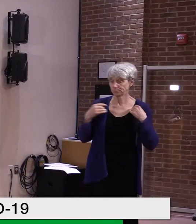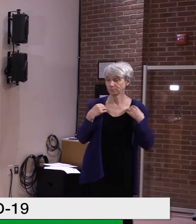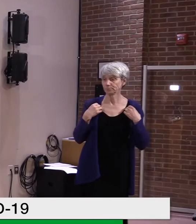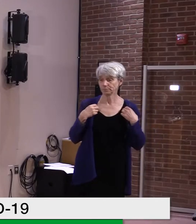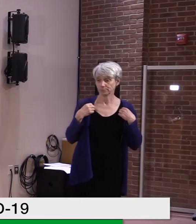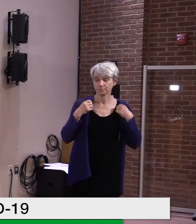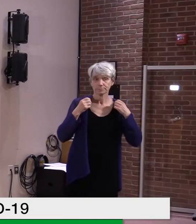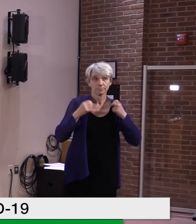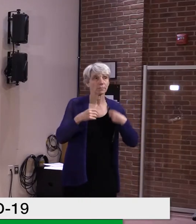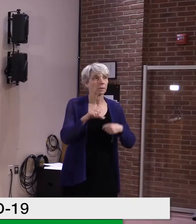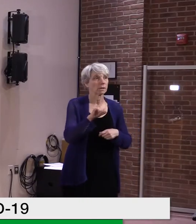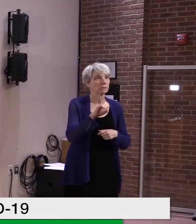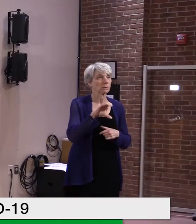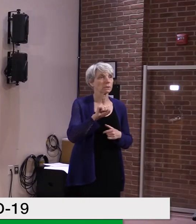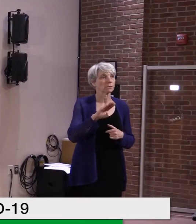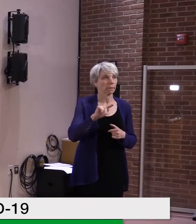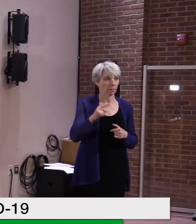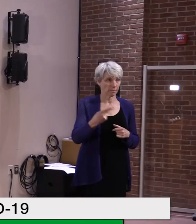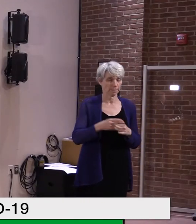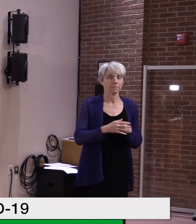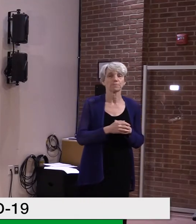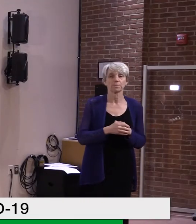Yeah, I just want to mention